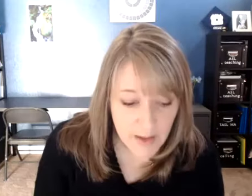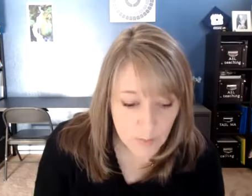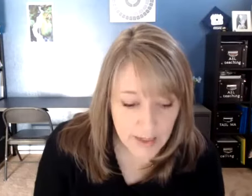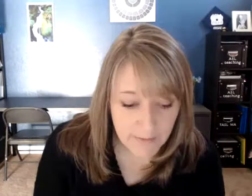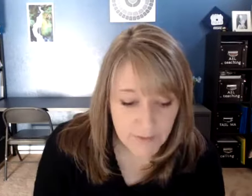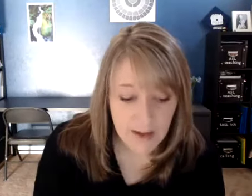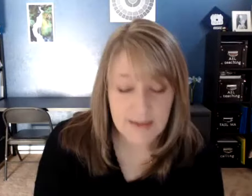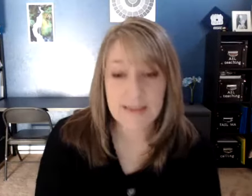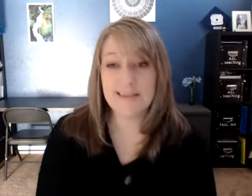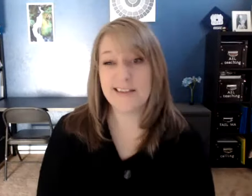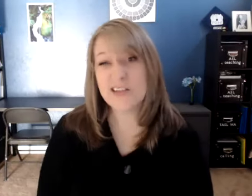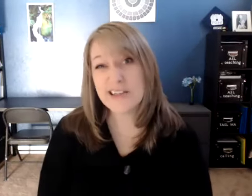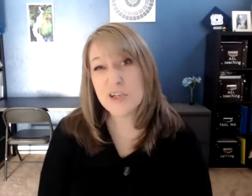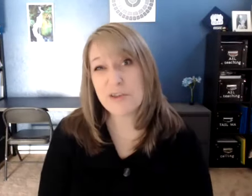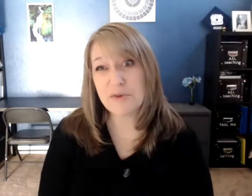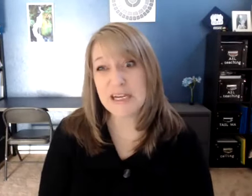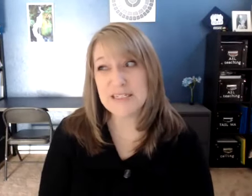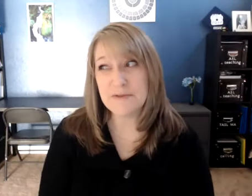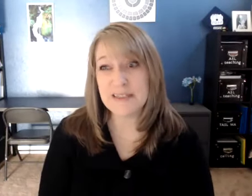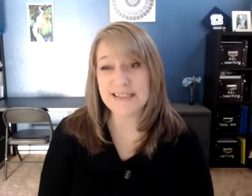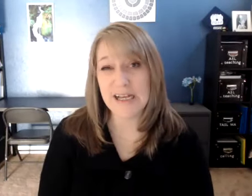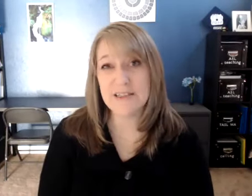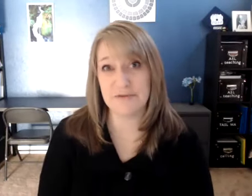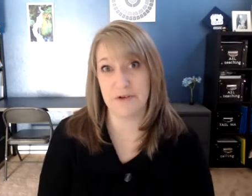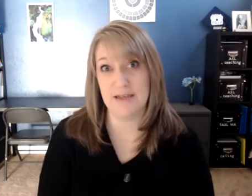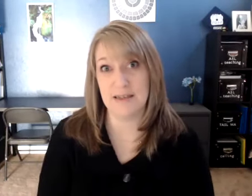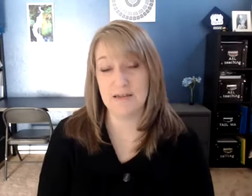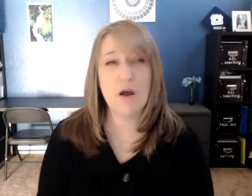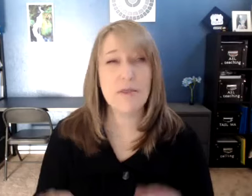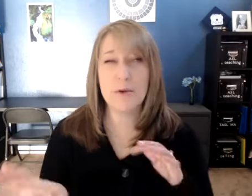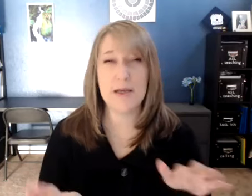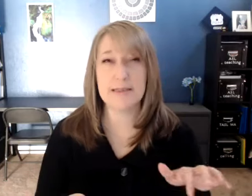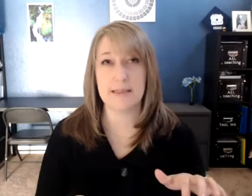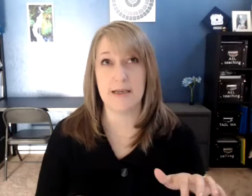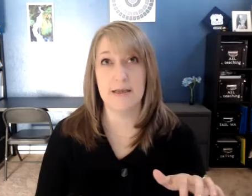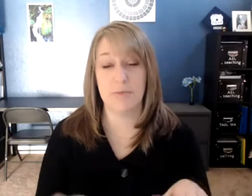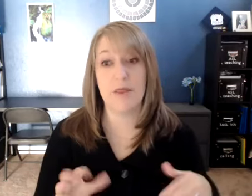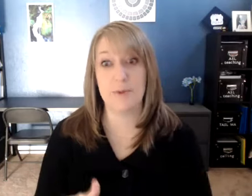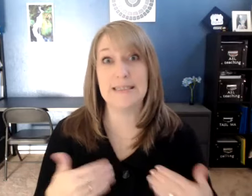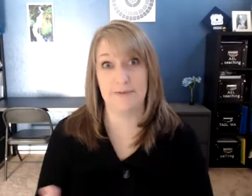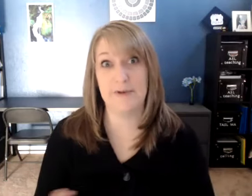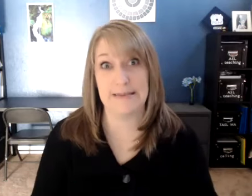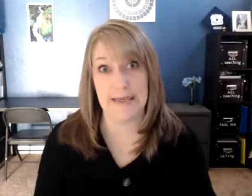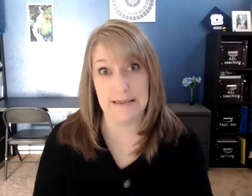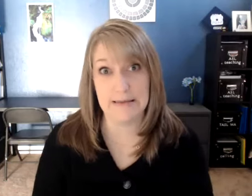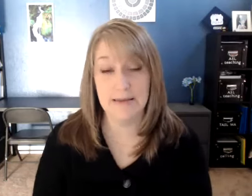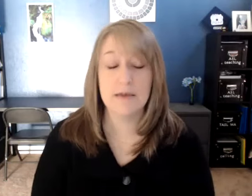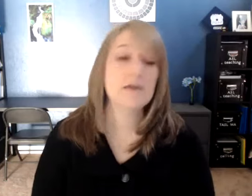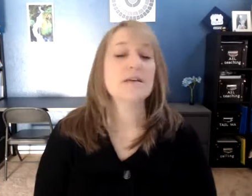Then we have cousin. There's actually 3 different signs for cousin. Not 3 ways to sign it, but 3 different signs. So